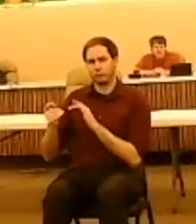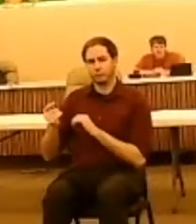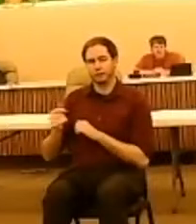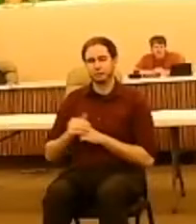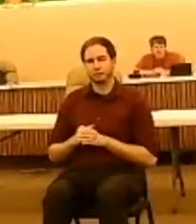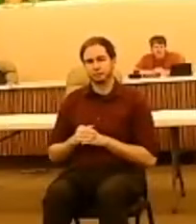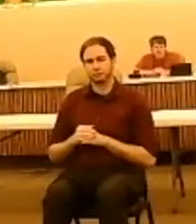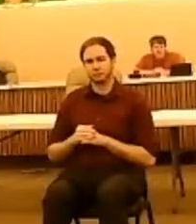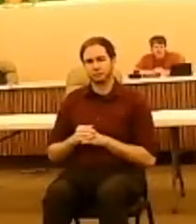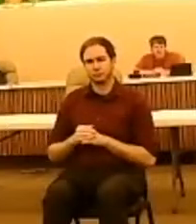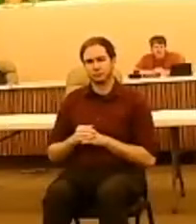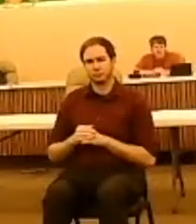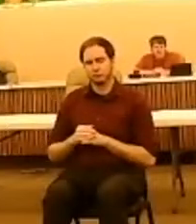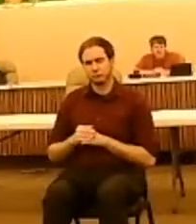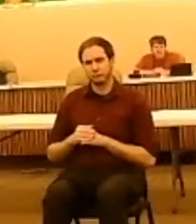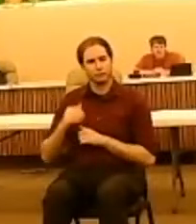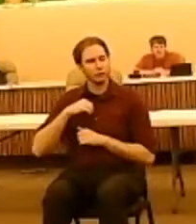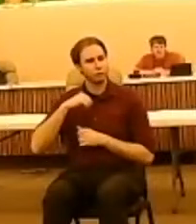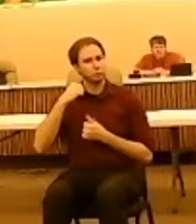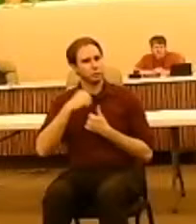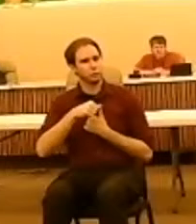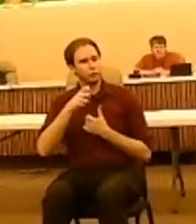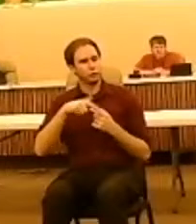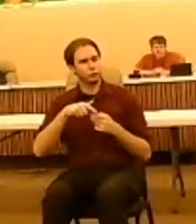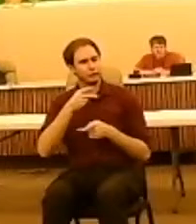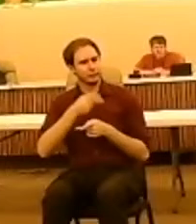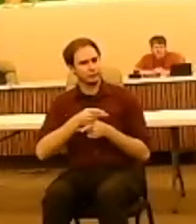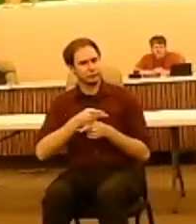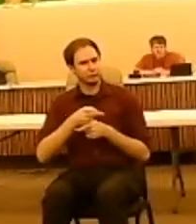From the top of that, I know you wanted to keep it pretty much.